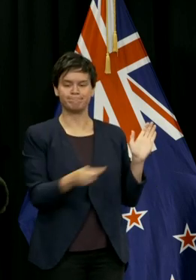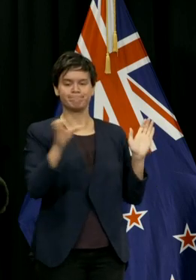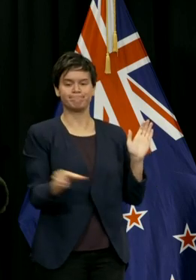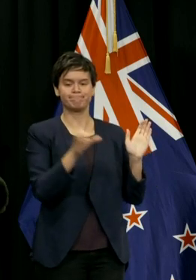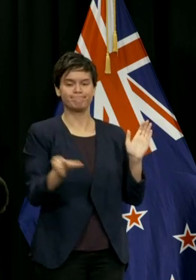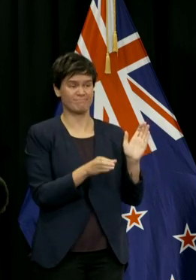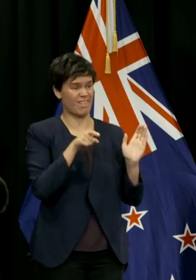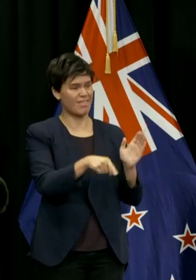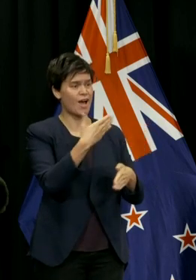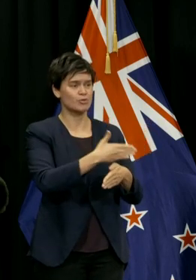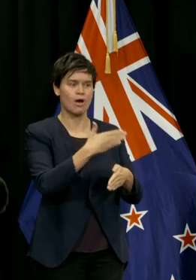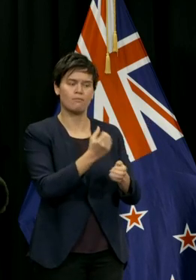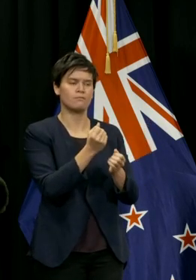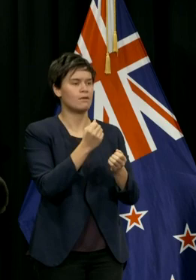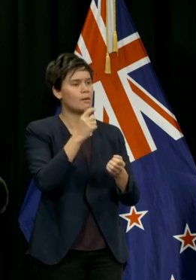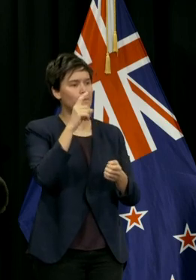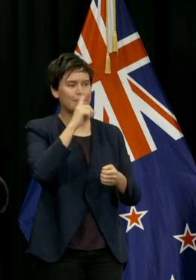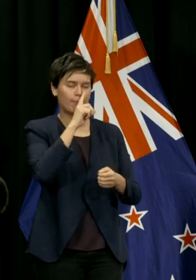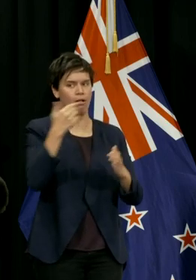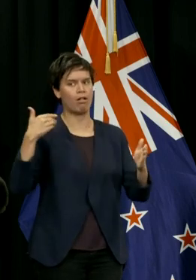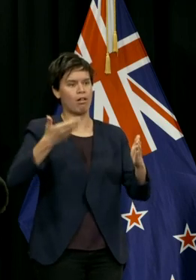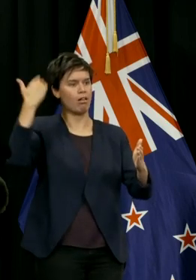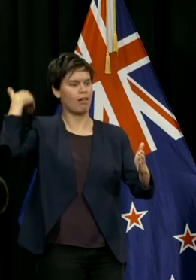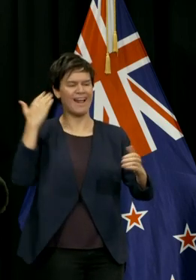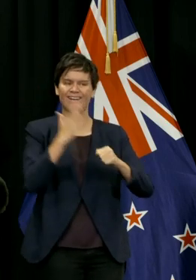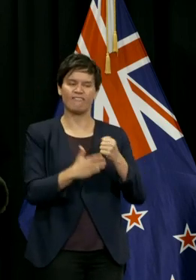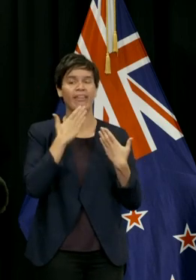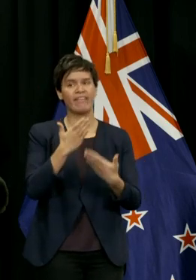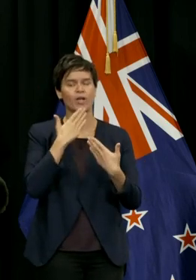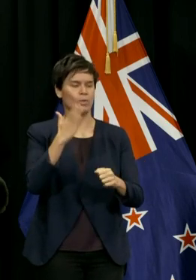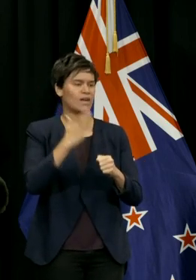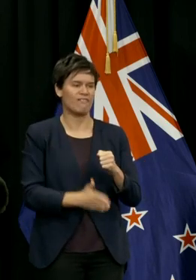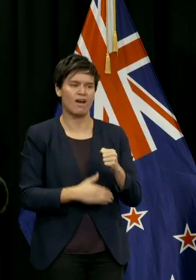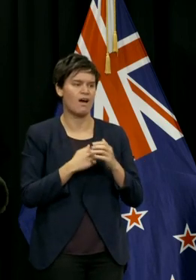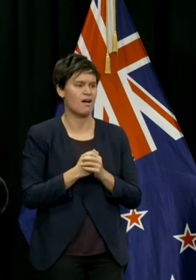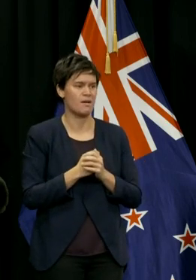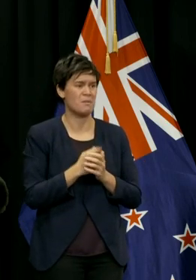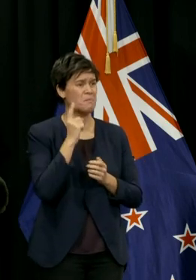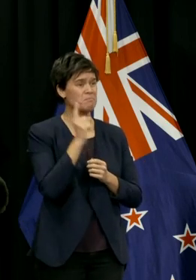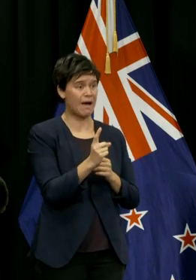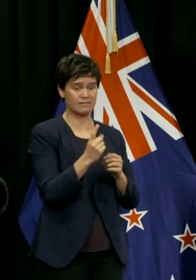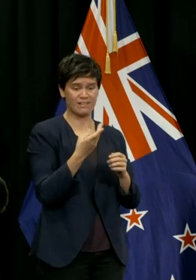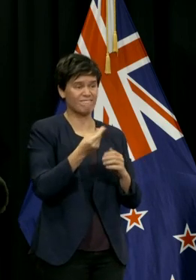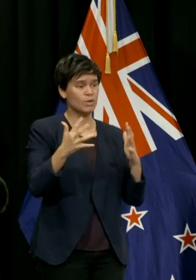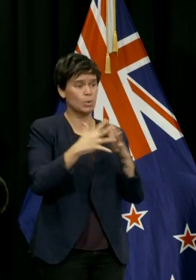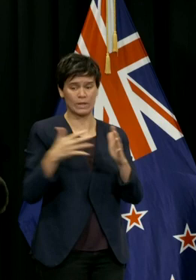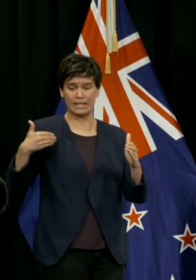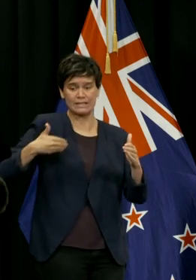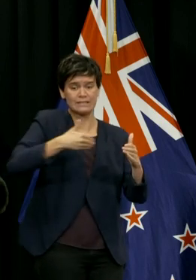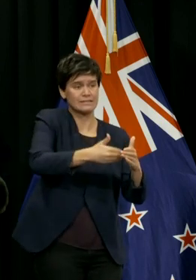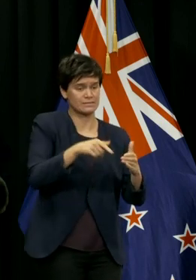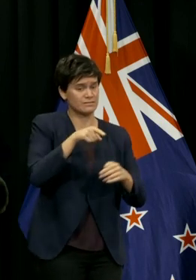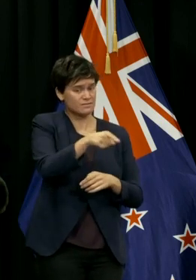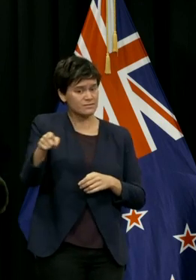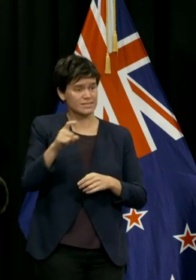times. I cannot imagine what some of those individuals will have experienced in the last few weeks. But